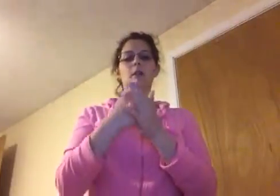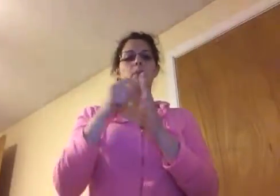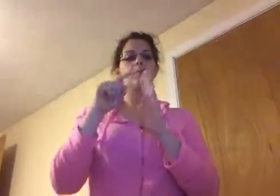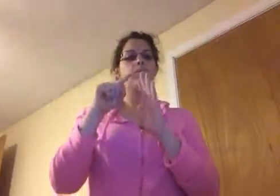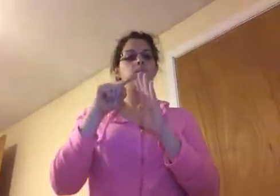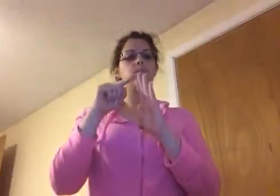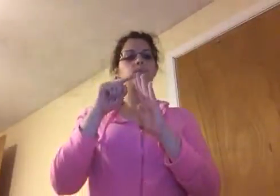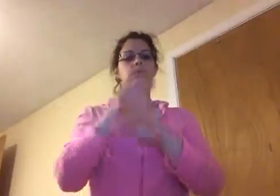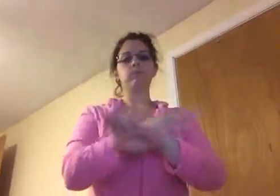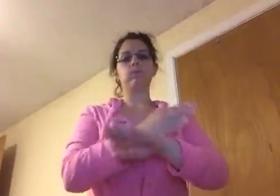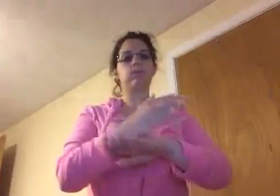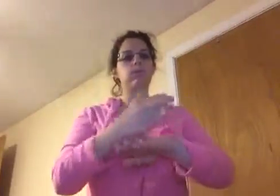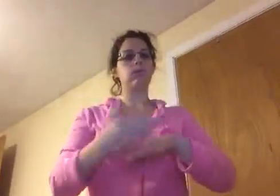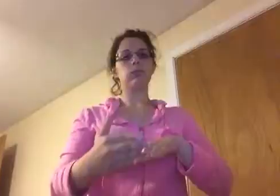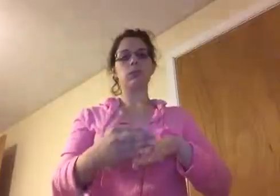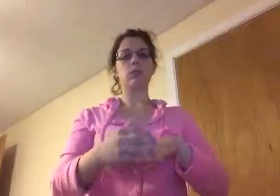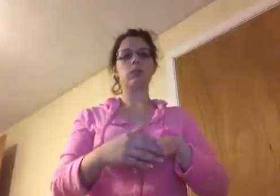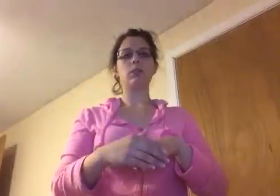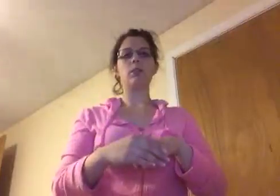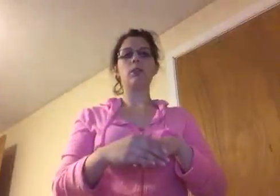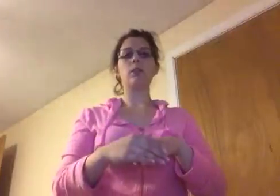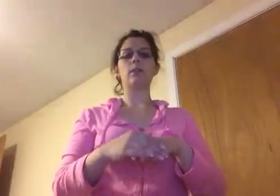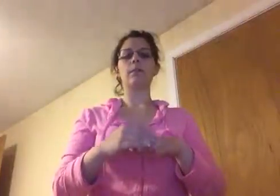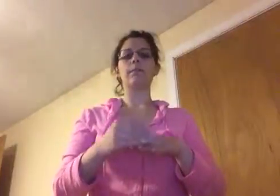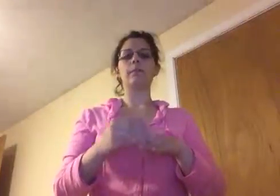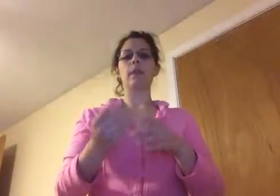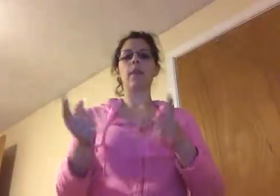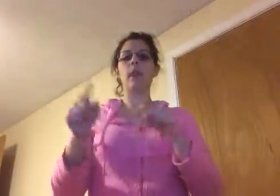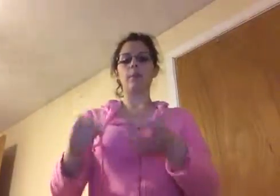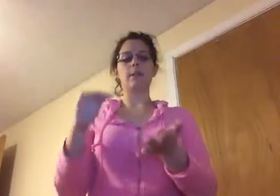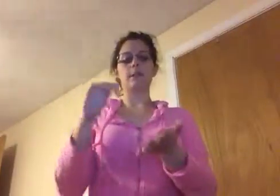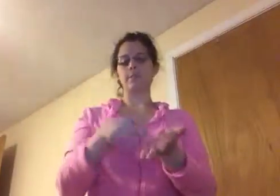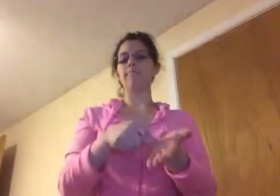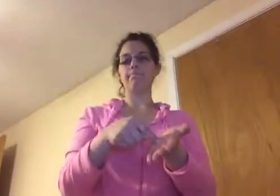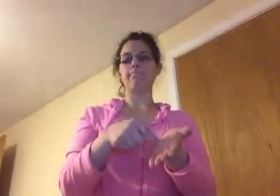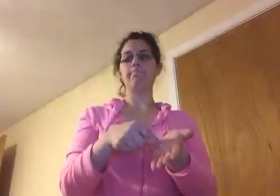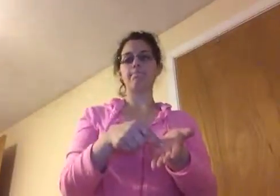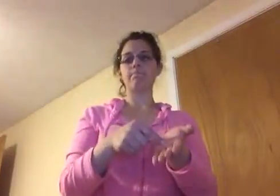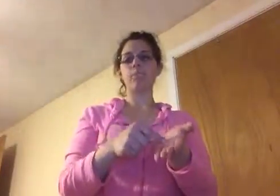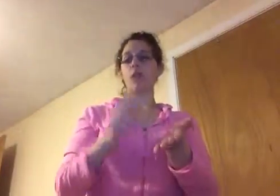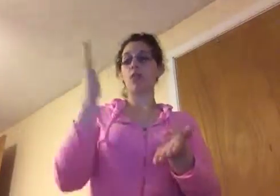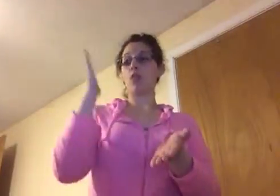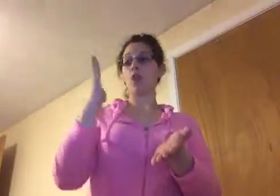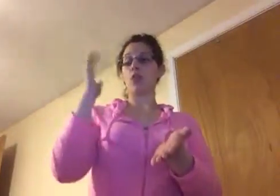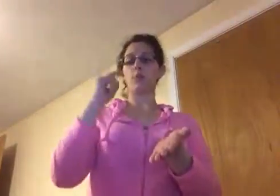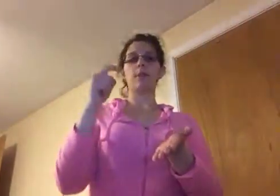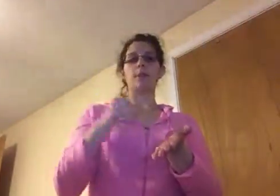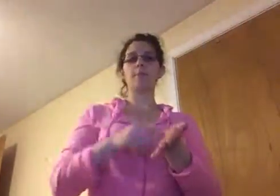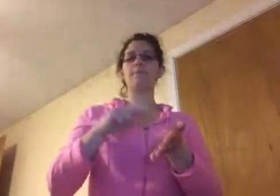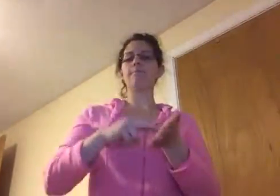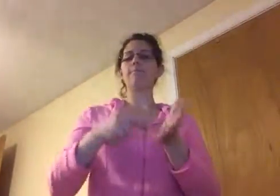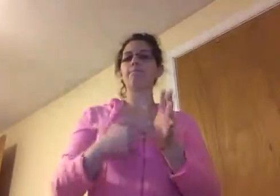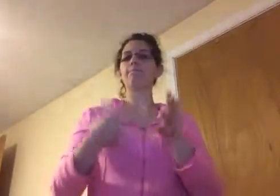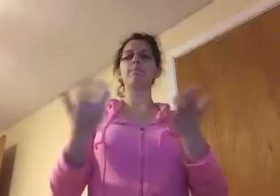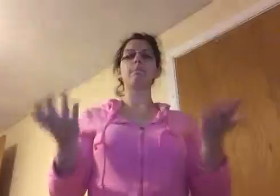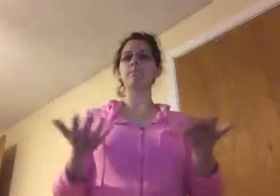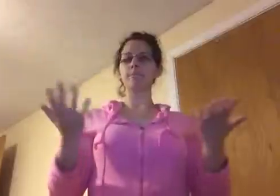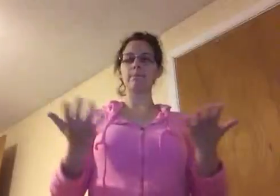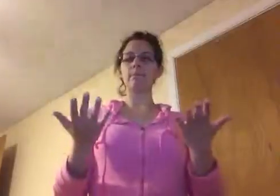recession, which would lead to debt. And back in those days, if you were in debt, you didn't just get a bad credit score. You could be hanged.